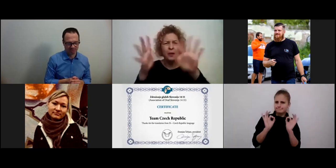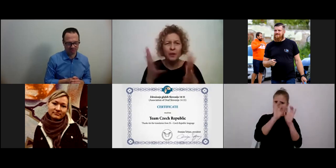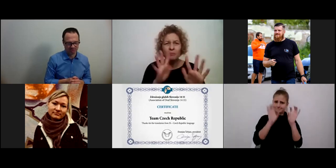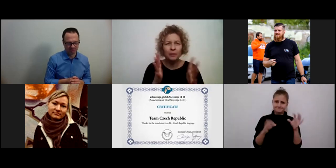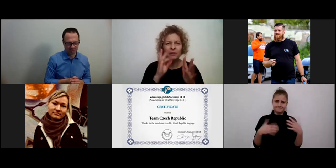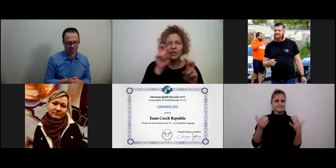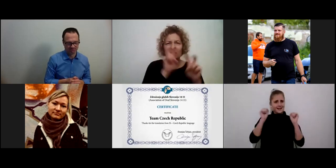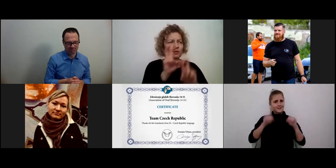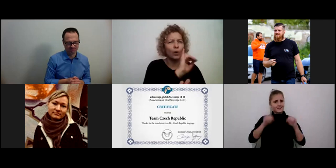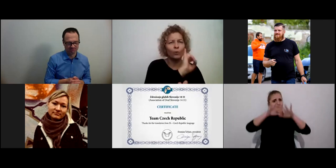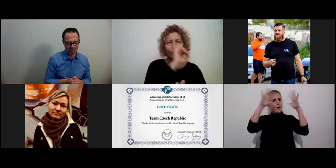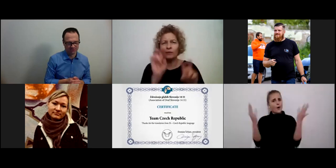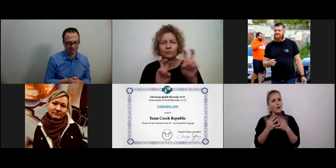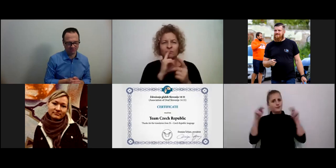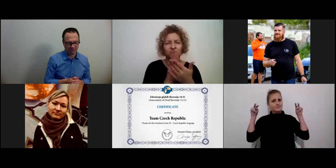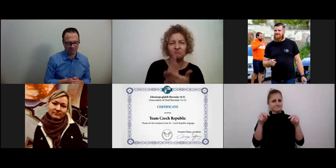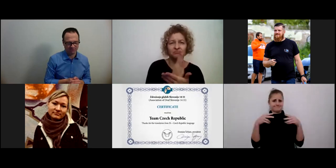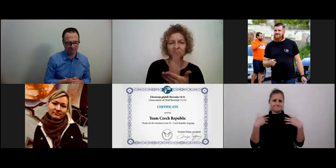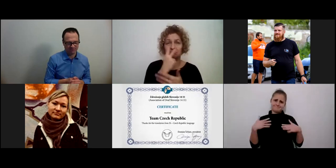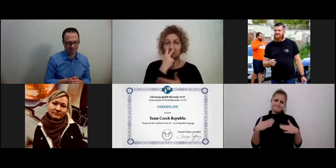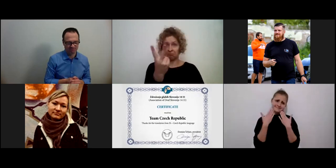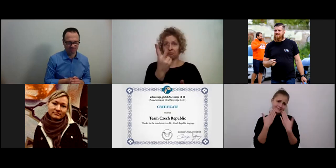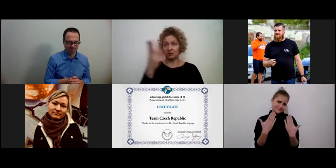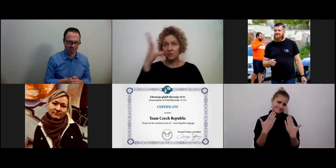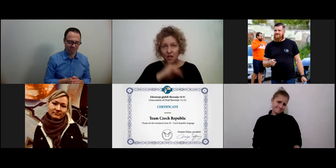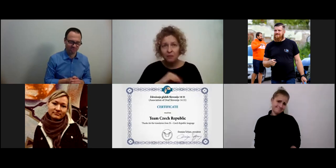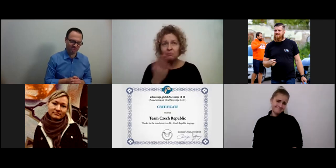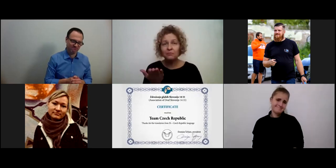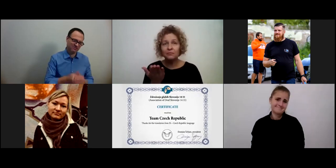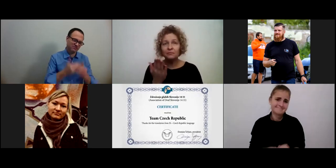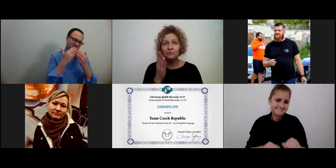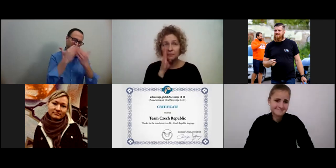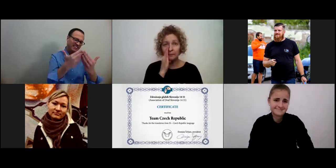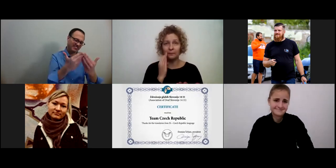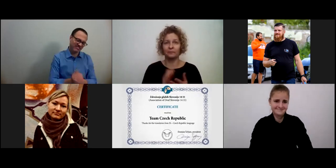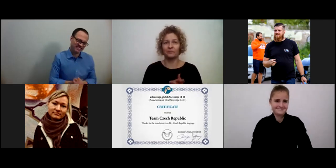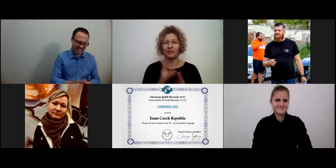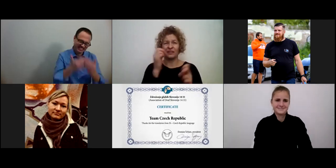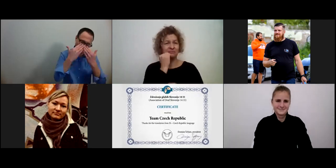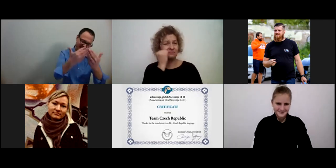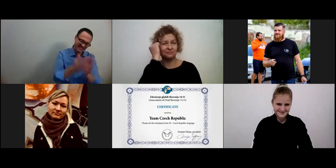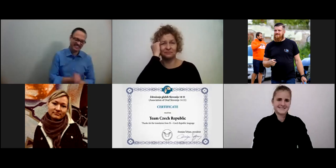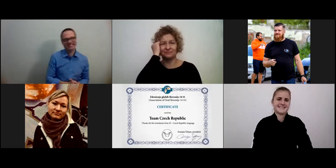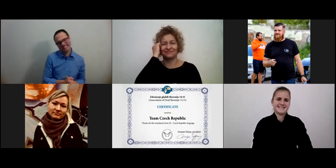how we can continue this, that we can have a global reach. Thank you so much.